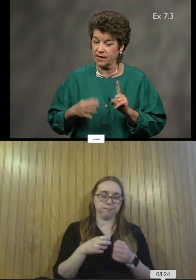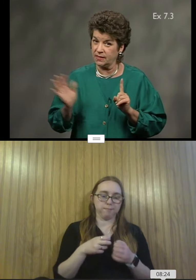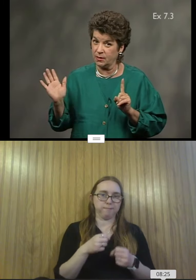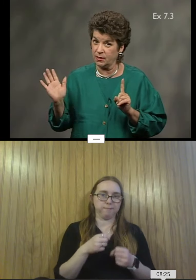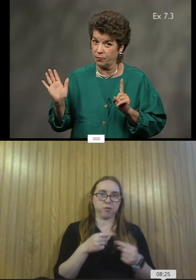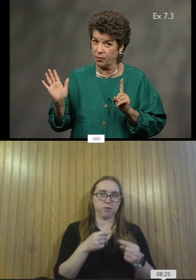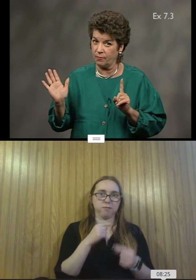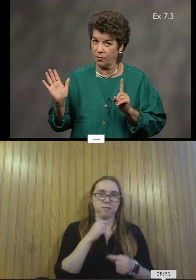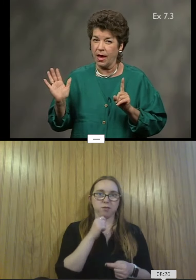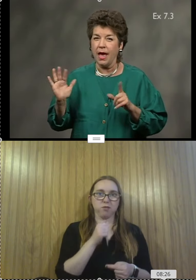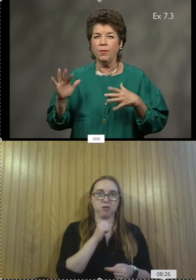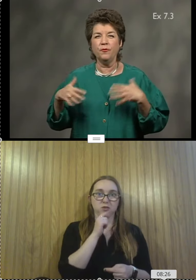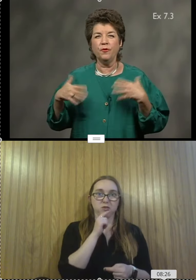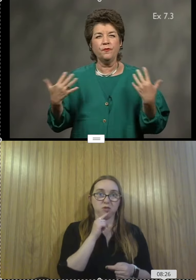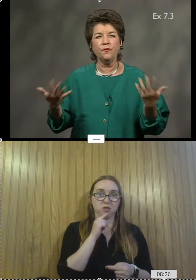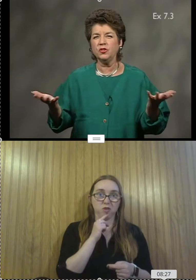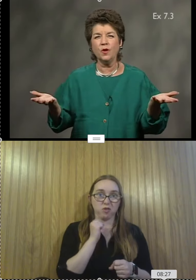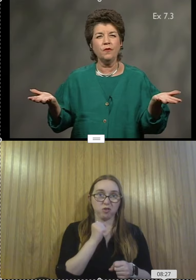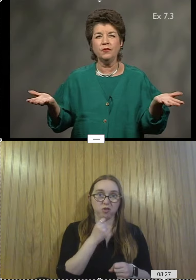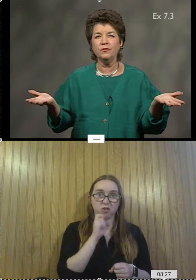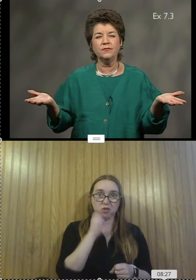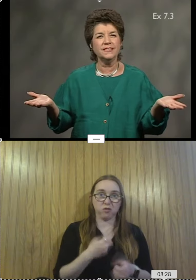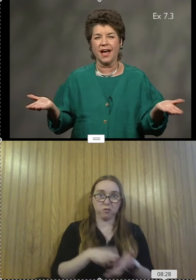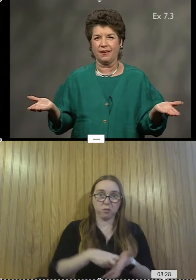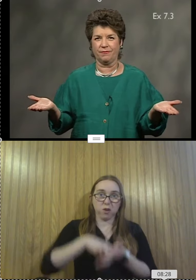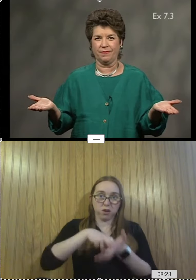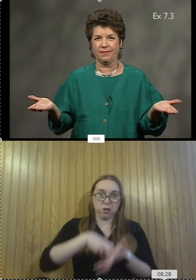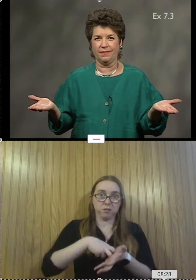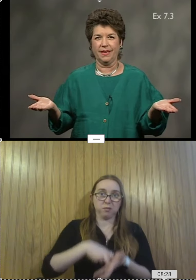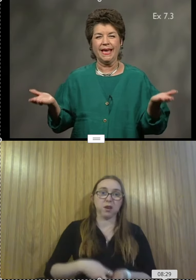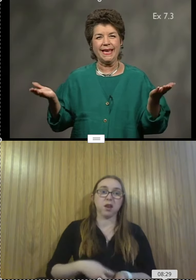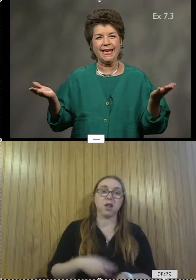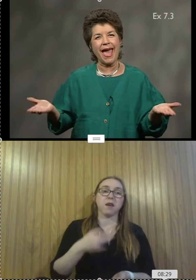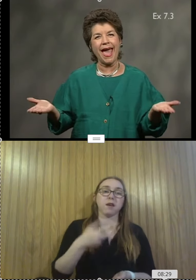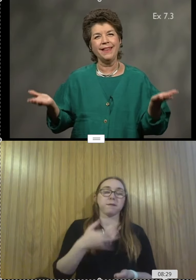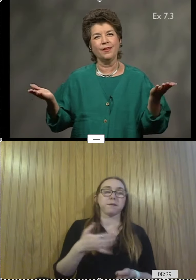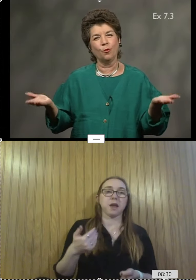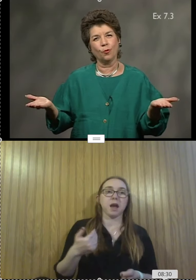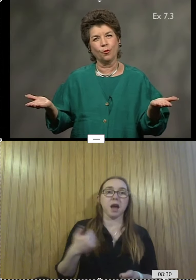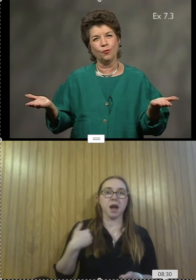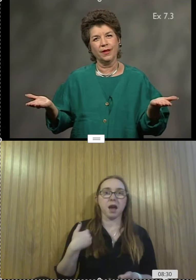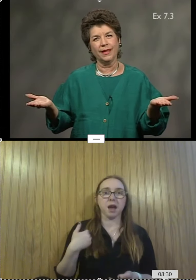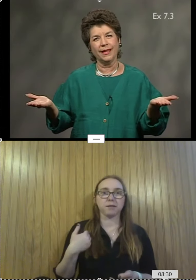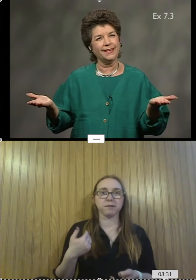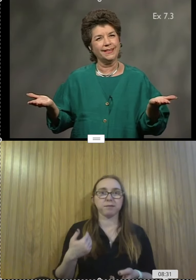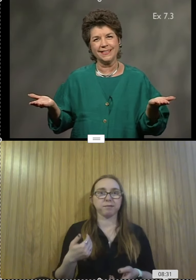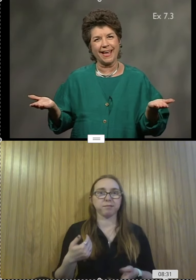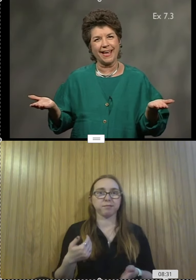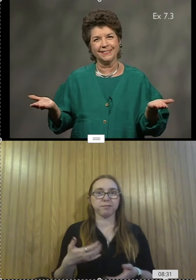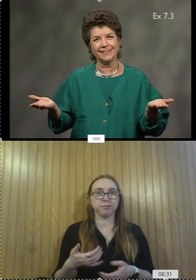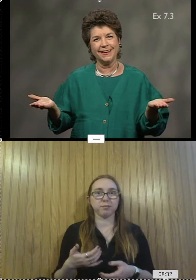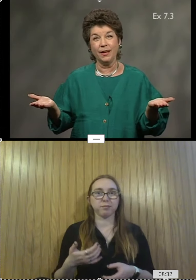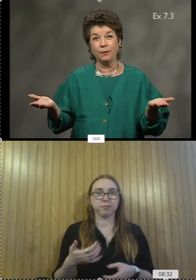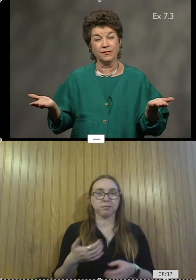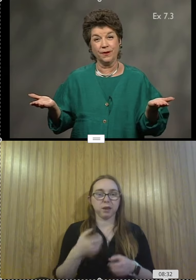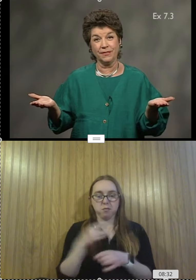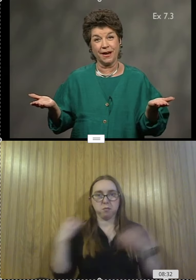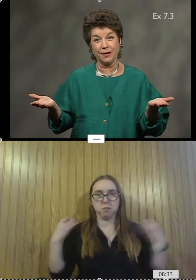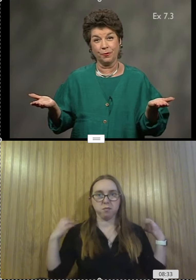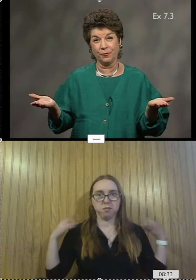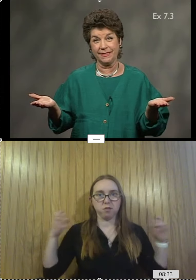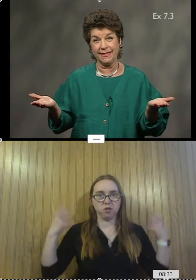they signed him off forever. But for the first 12 years of his life, he had the world in his hands. It was a